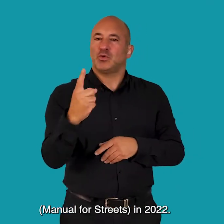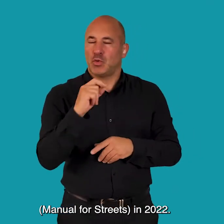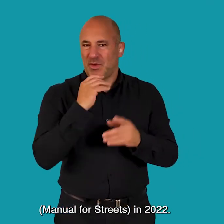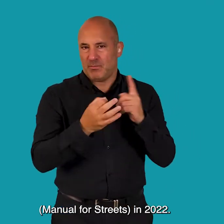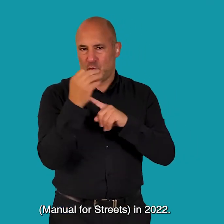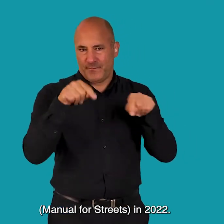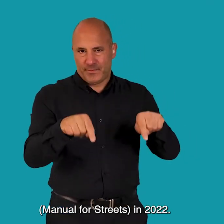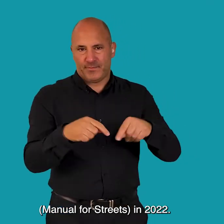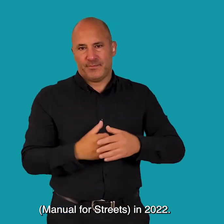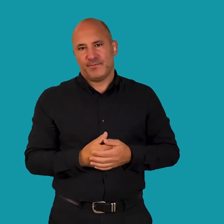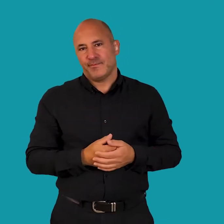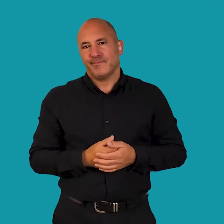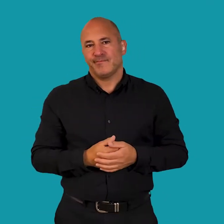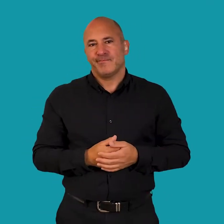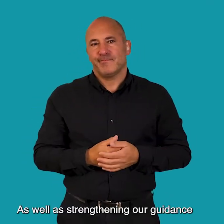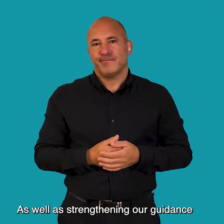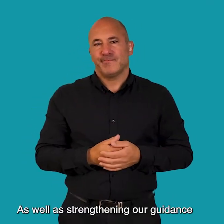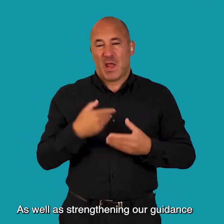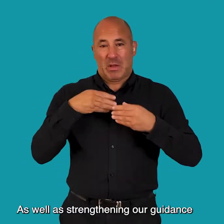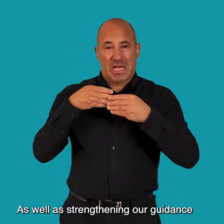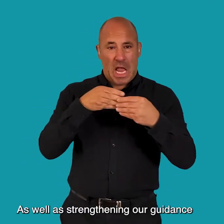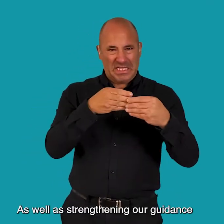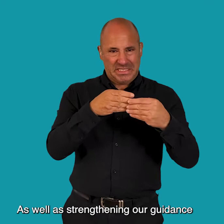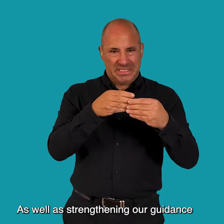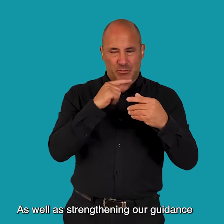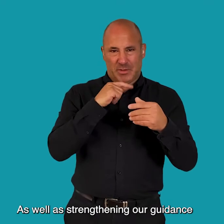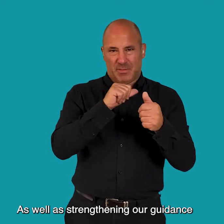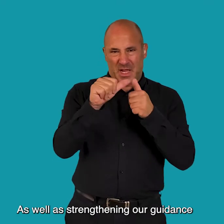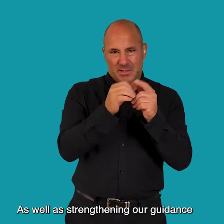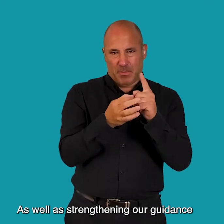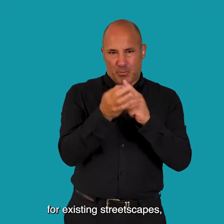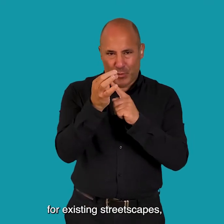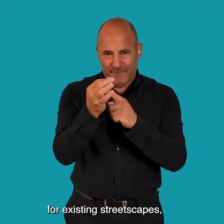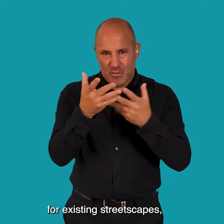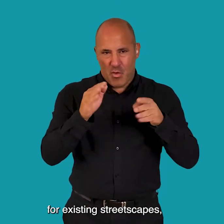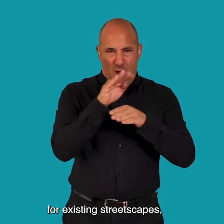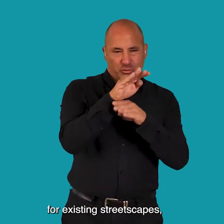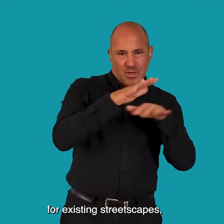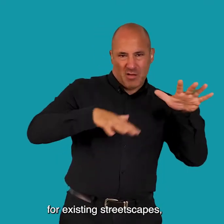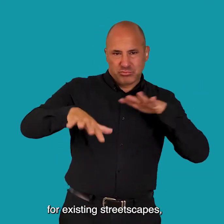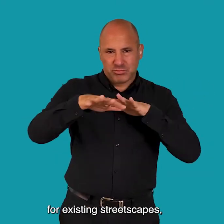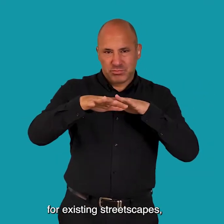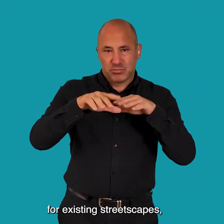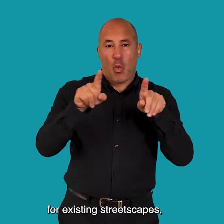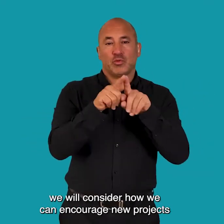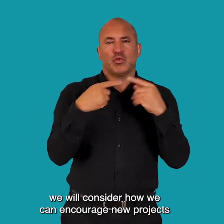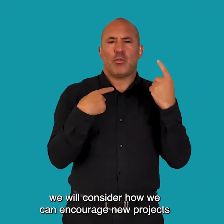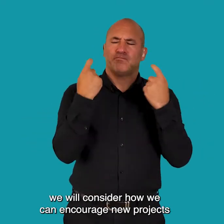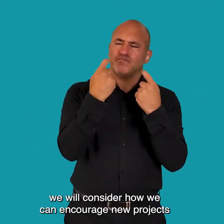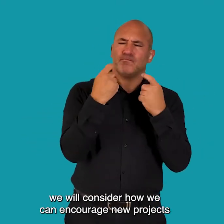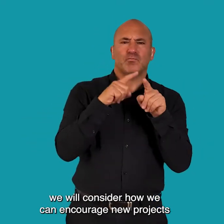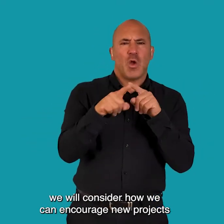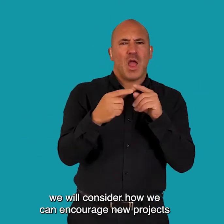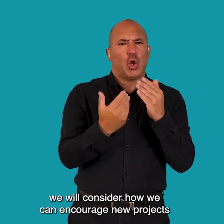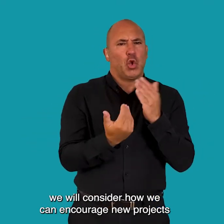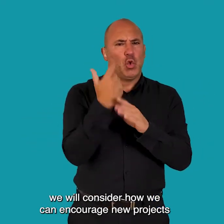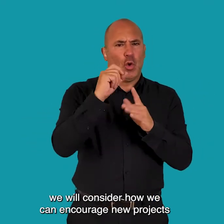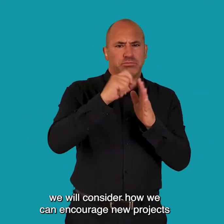2022. As well as strengthening our guidance for existing streetscapes, we will consider how we can encourage